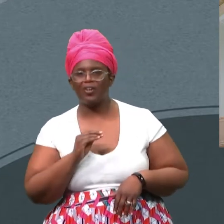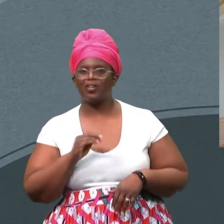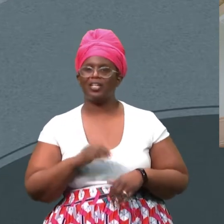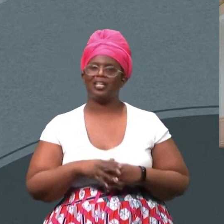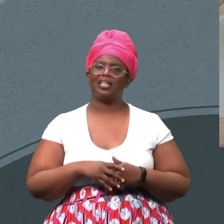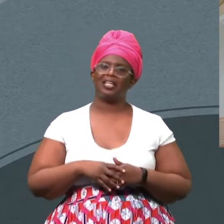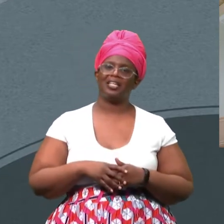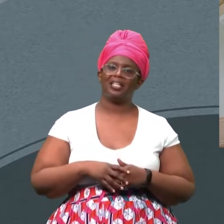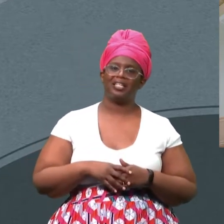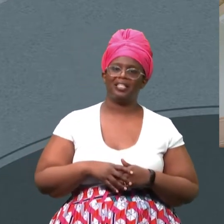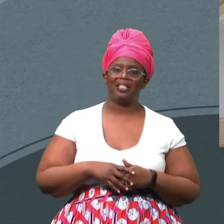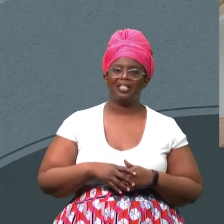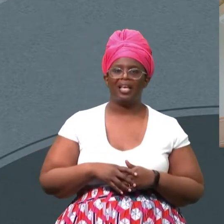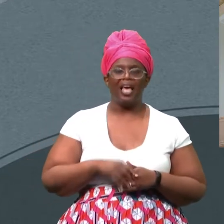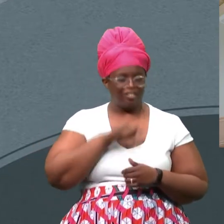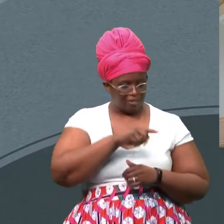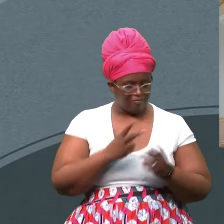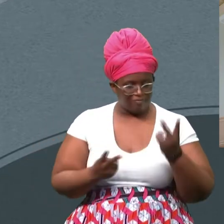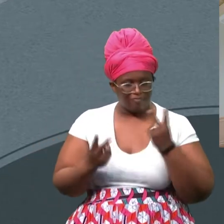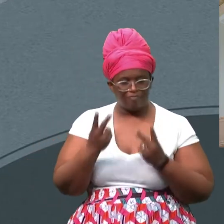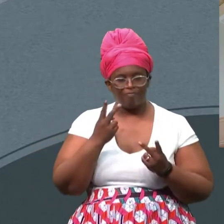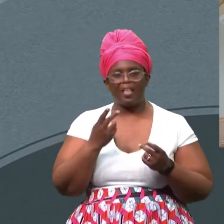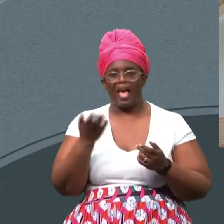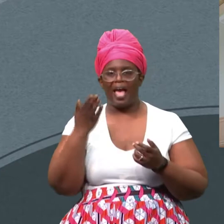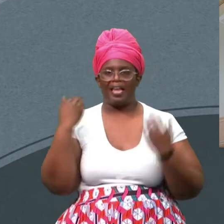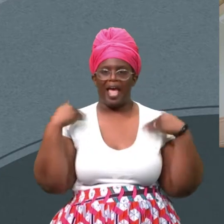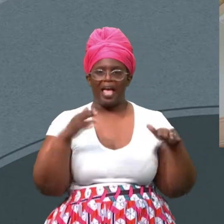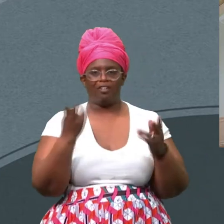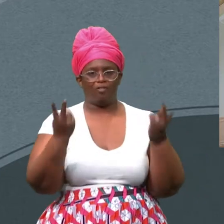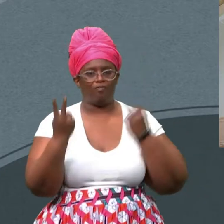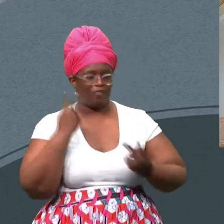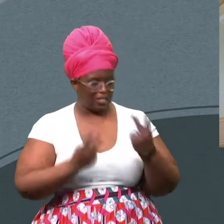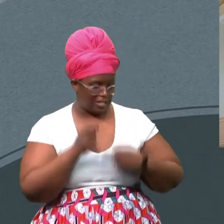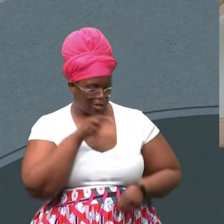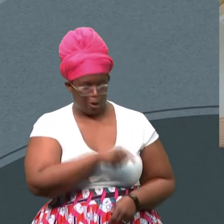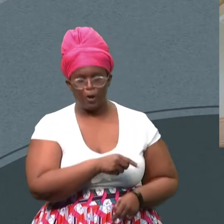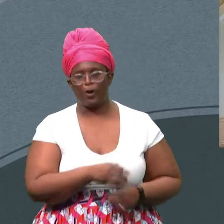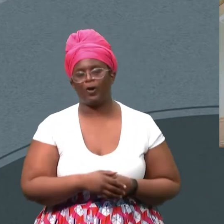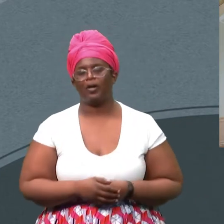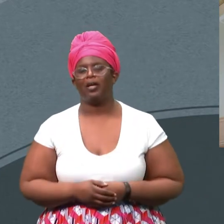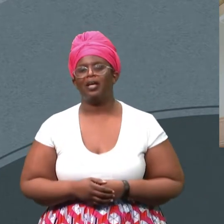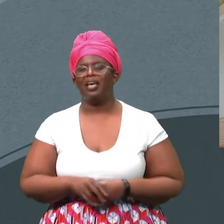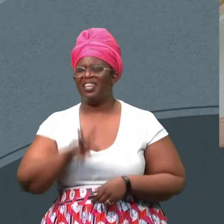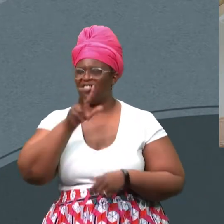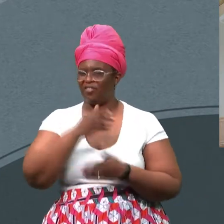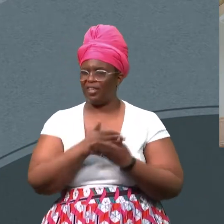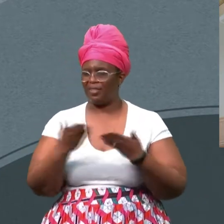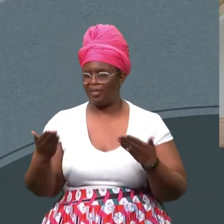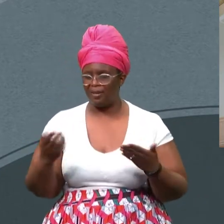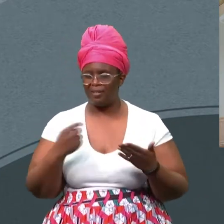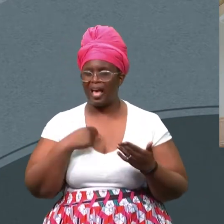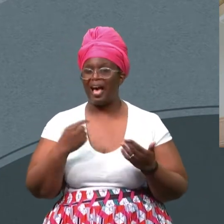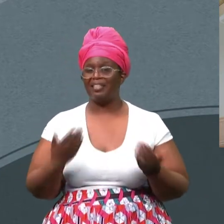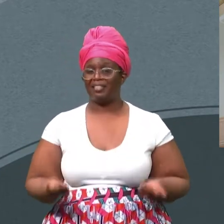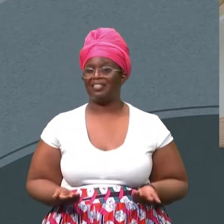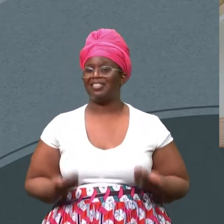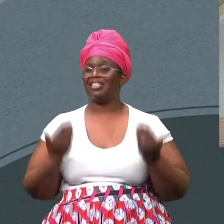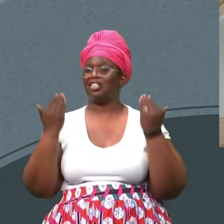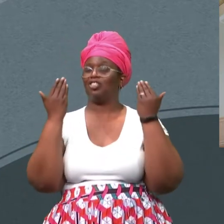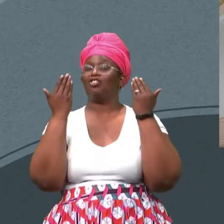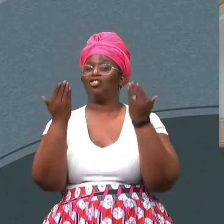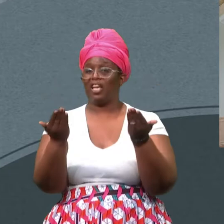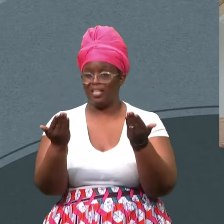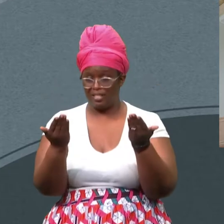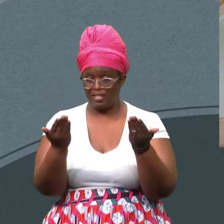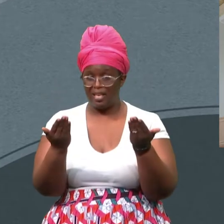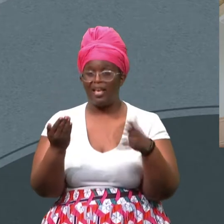up to the Magnificat, there are at least three things that I suggest to us today that we